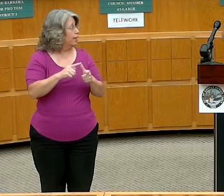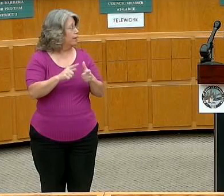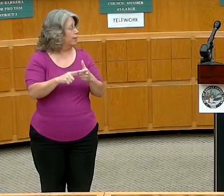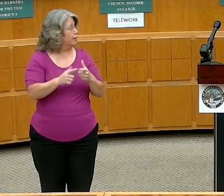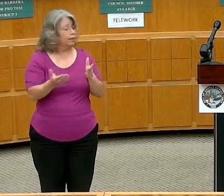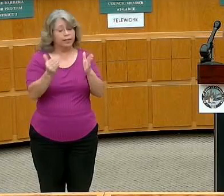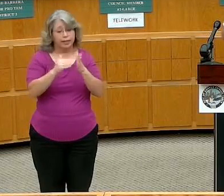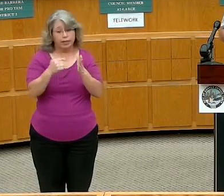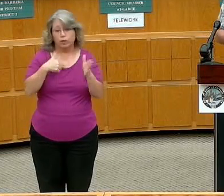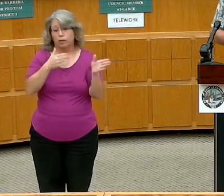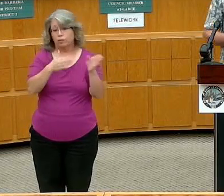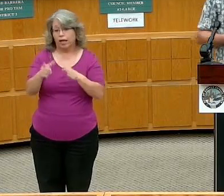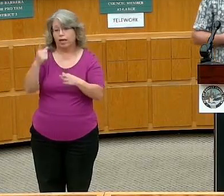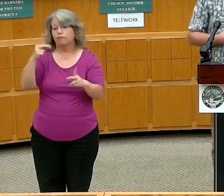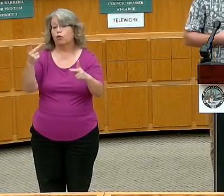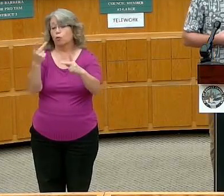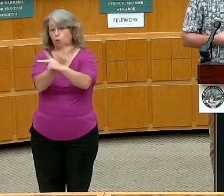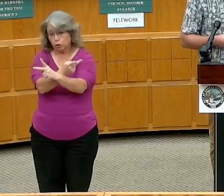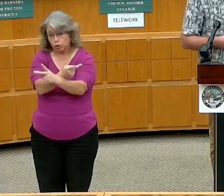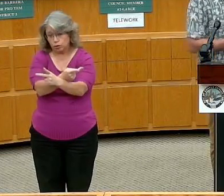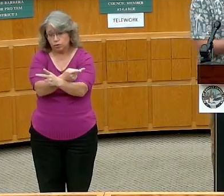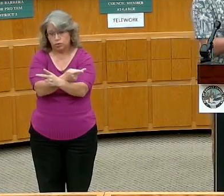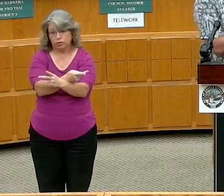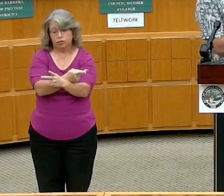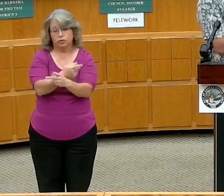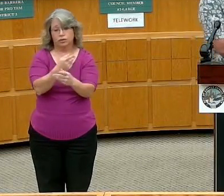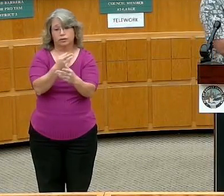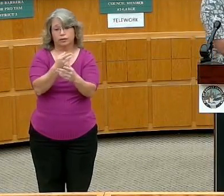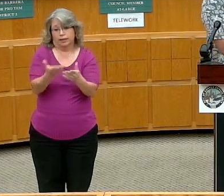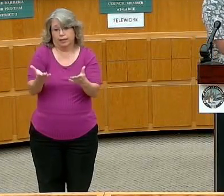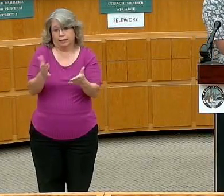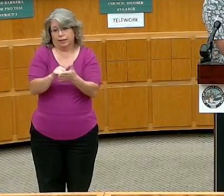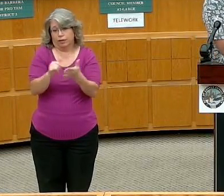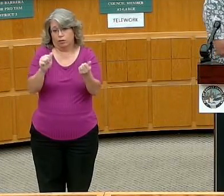Christi, that transmission rate, and not 2?